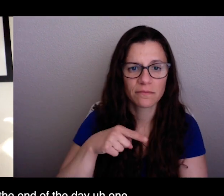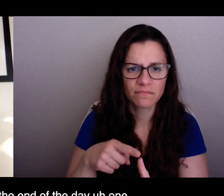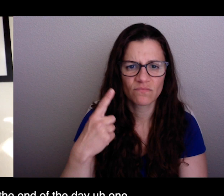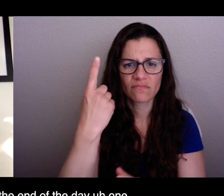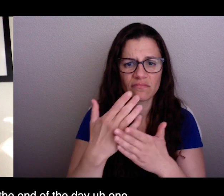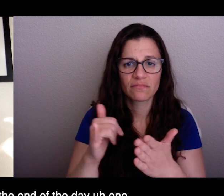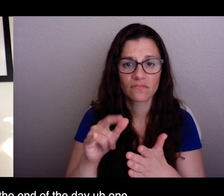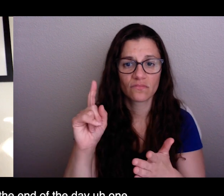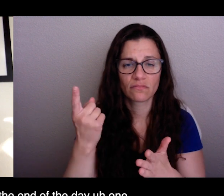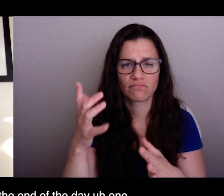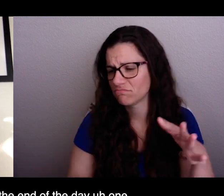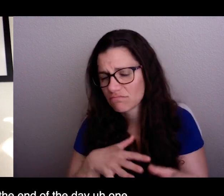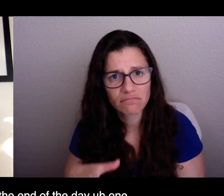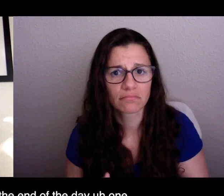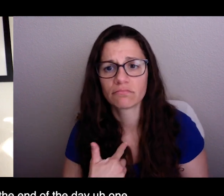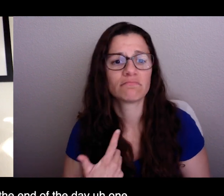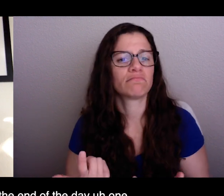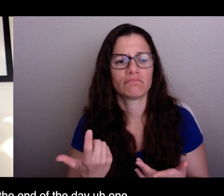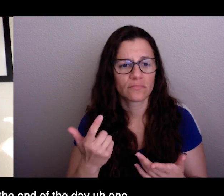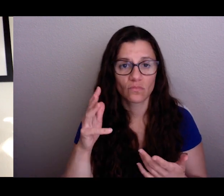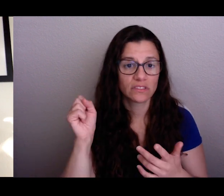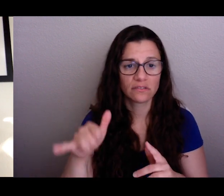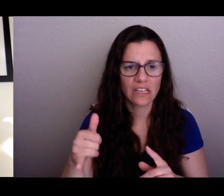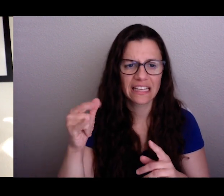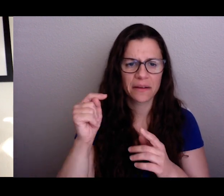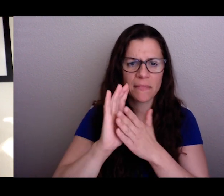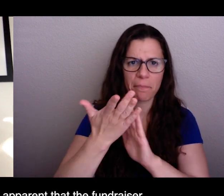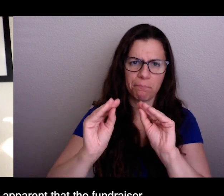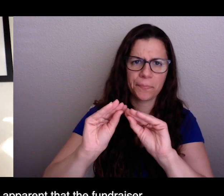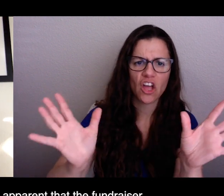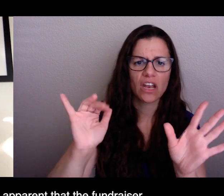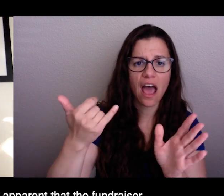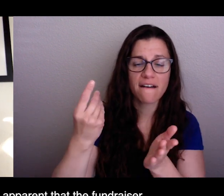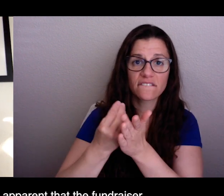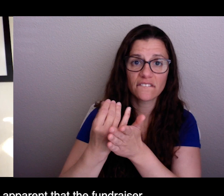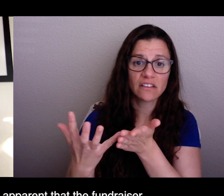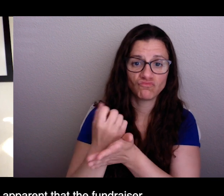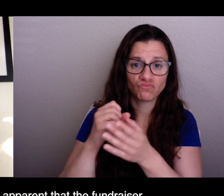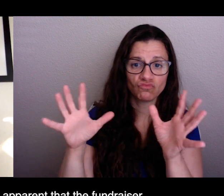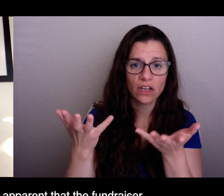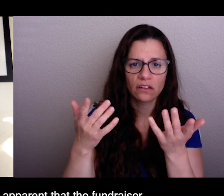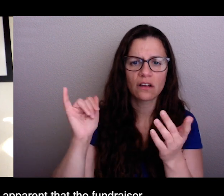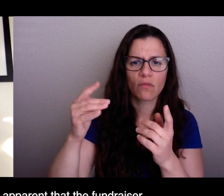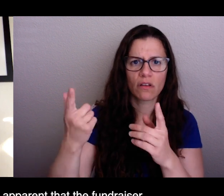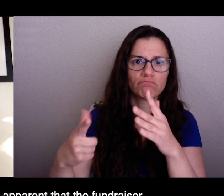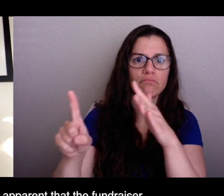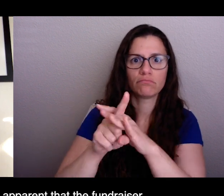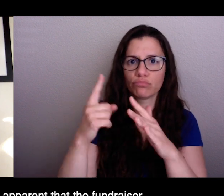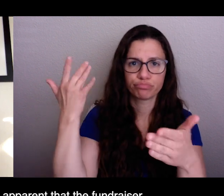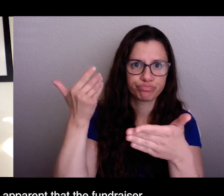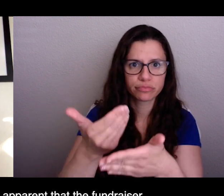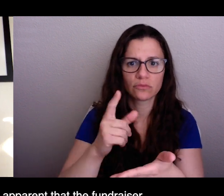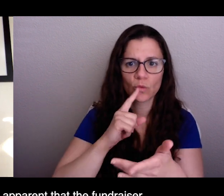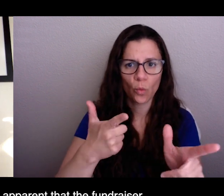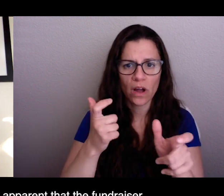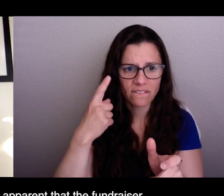day, one thing that just kind of tipped me over the edge was that it became apparent that the